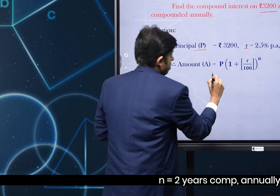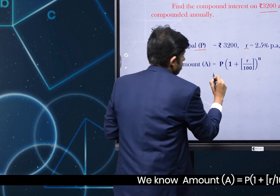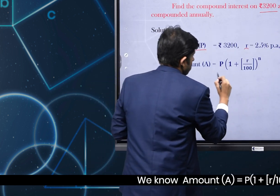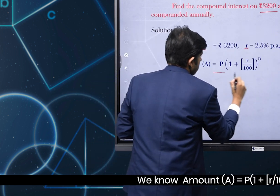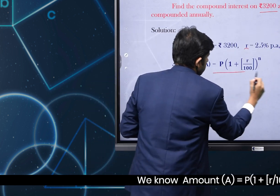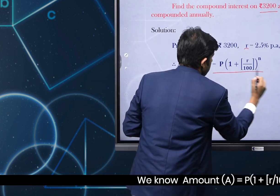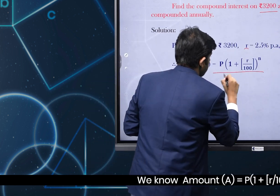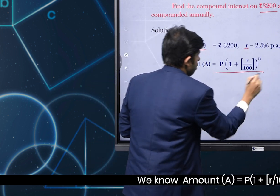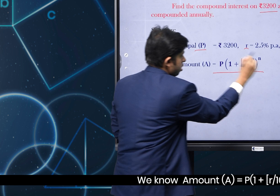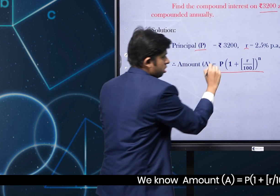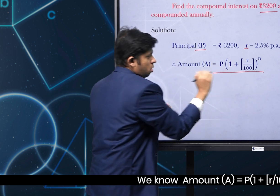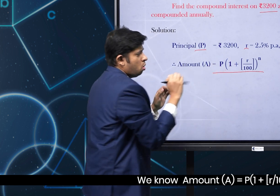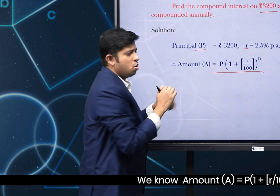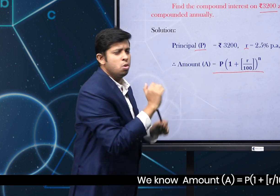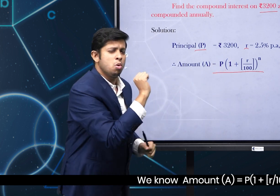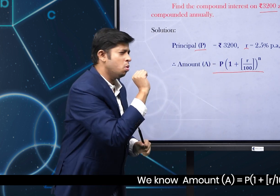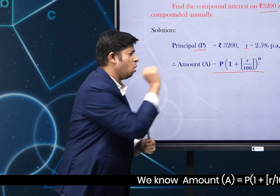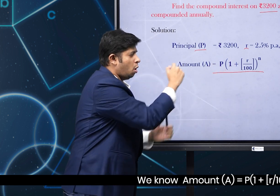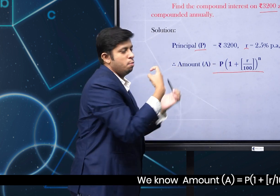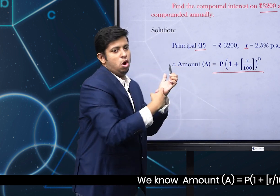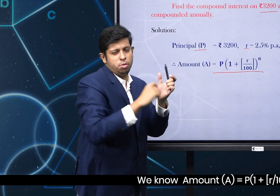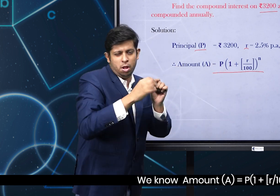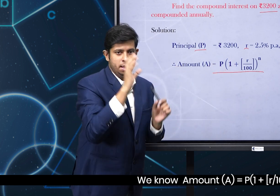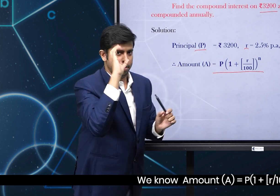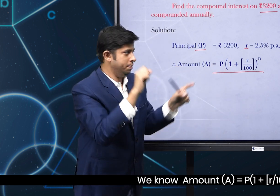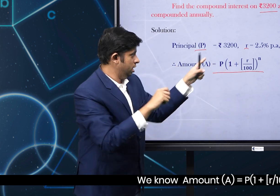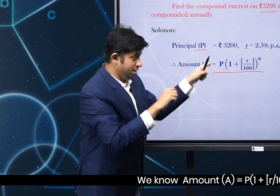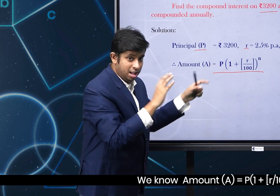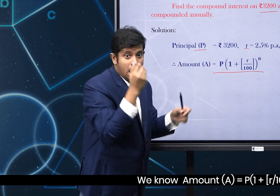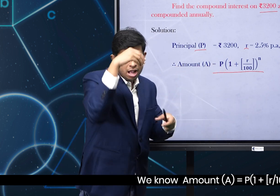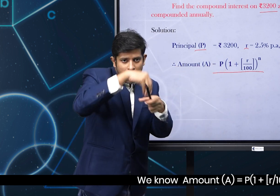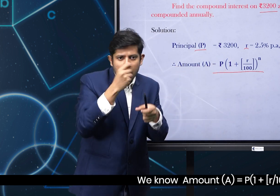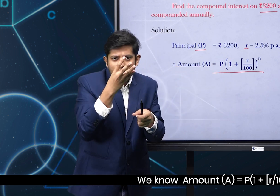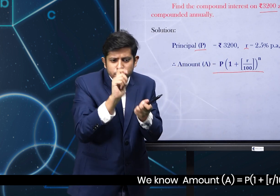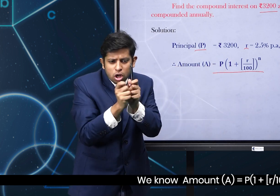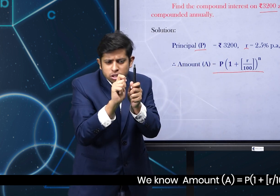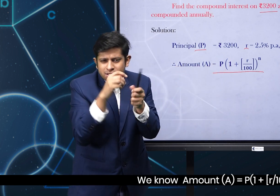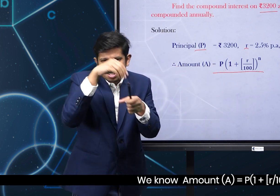We know amount A is equal to P into 1 plus R by 100 whole power